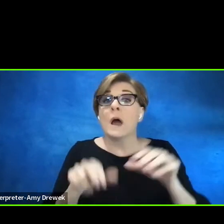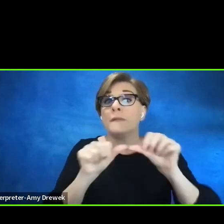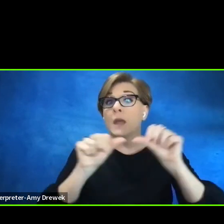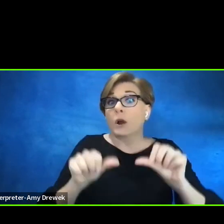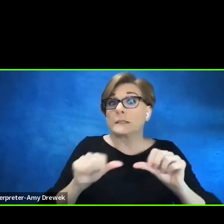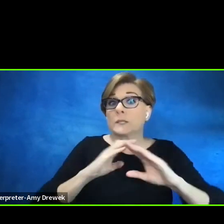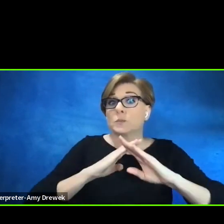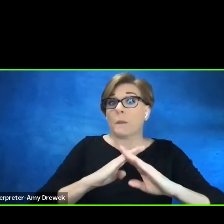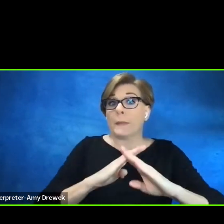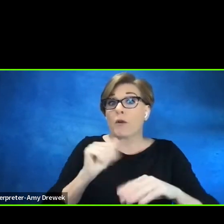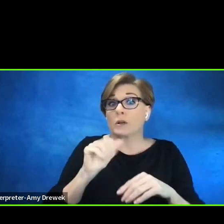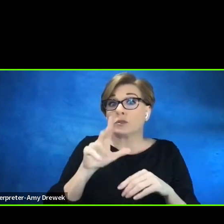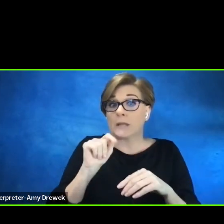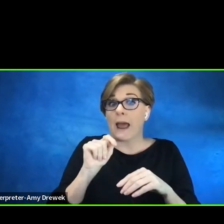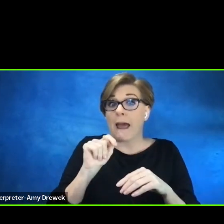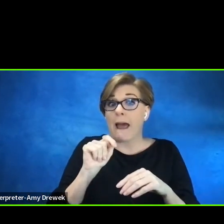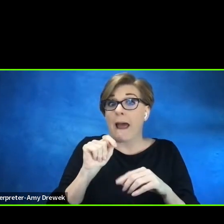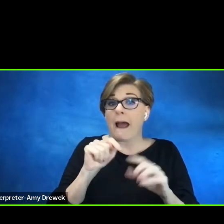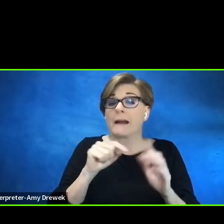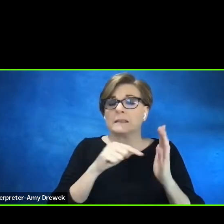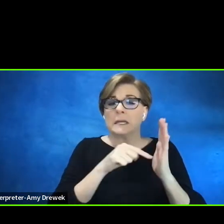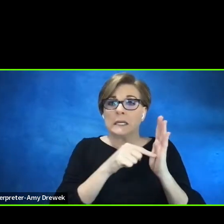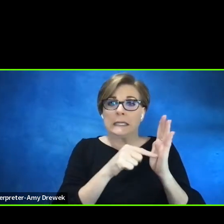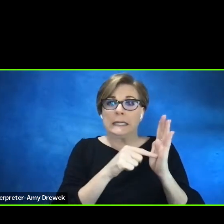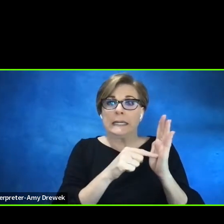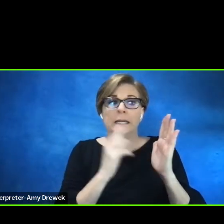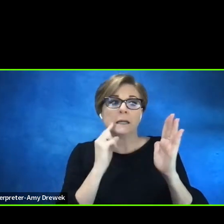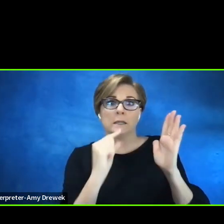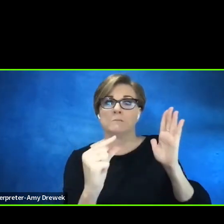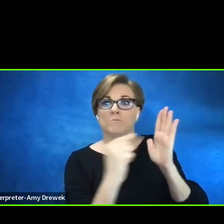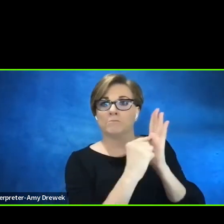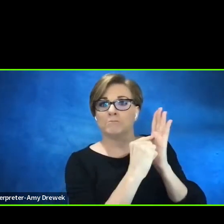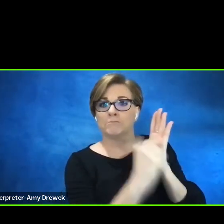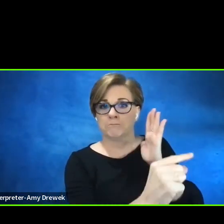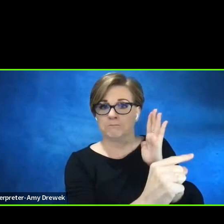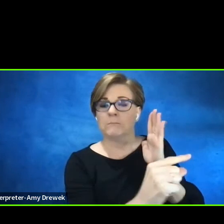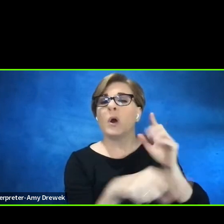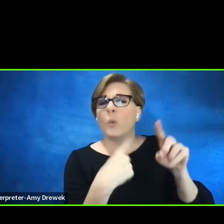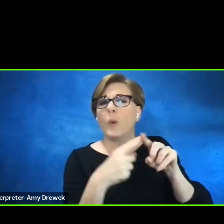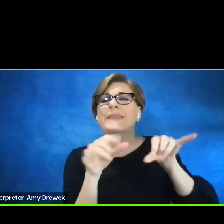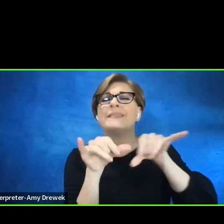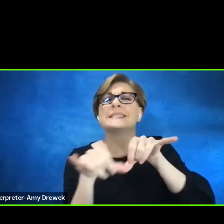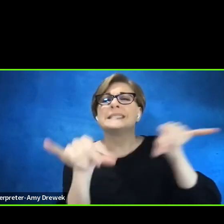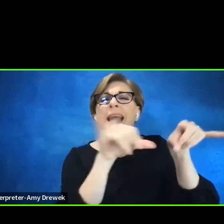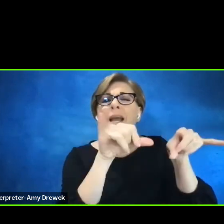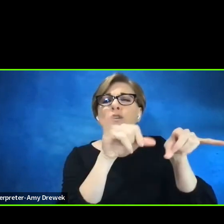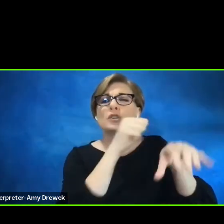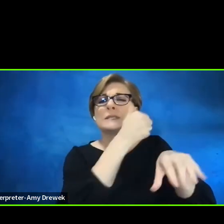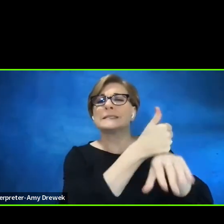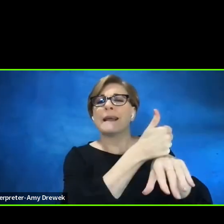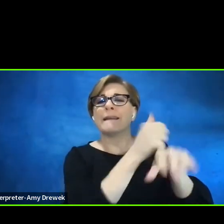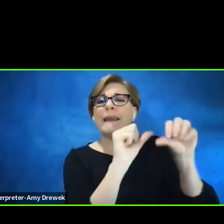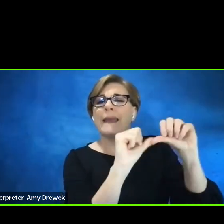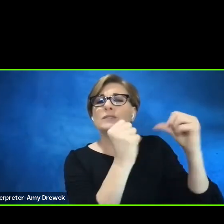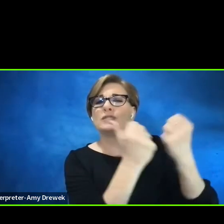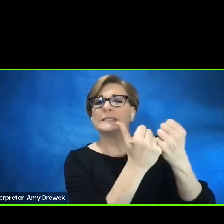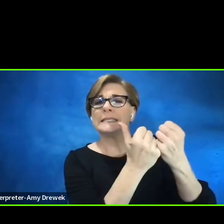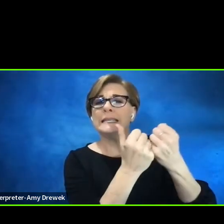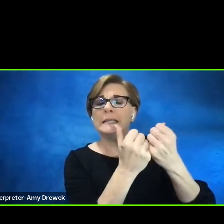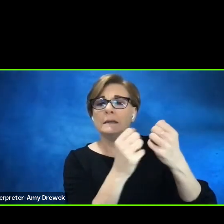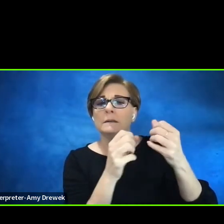it will be enforceable once the standard setting agency will adopt